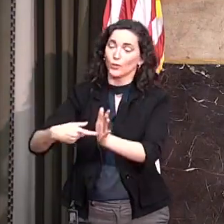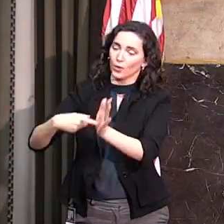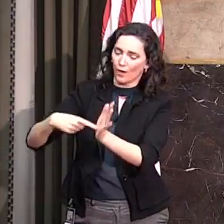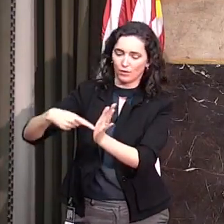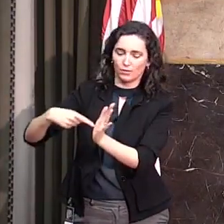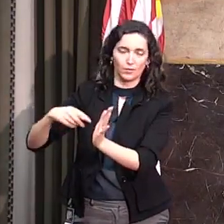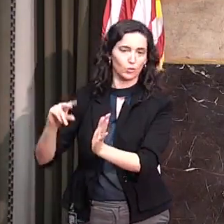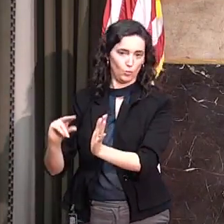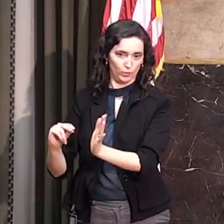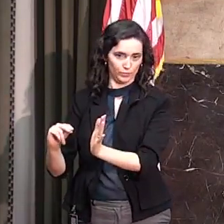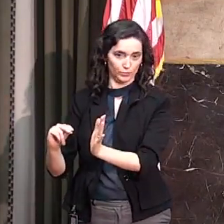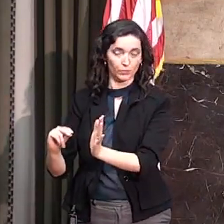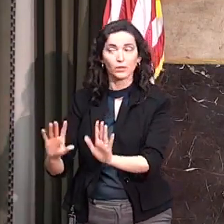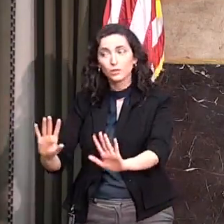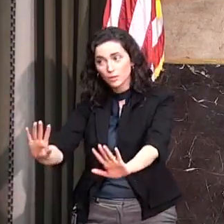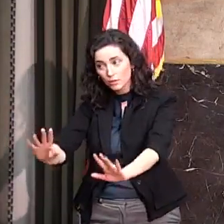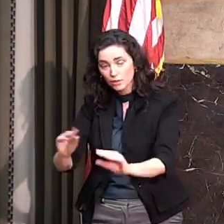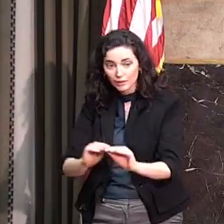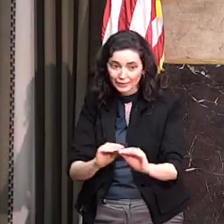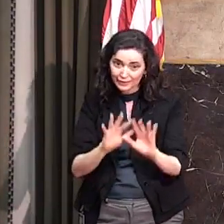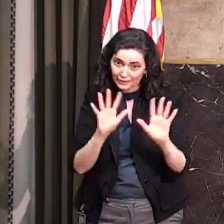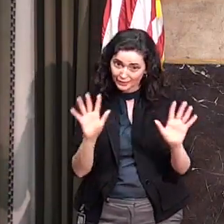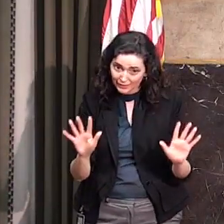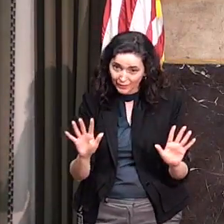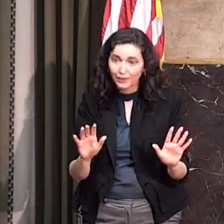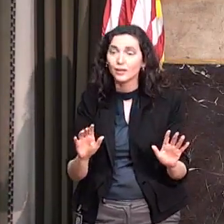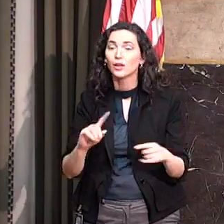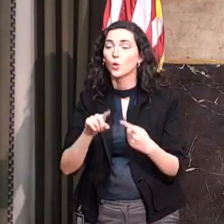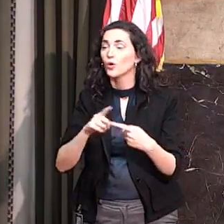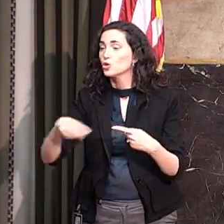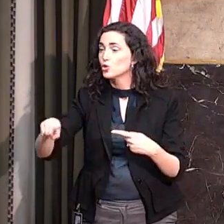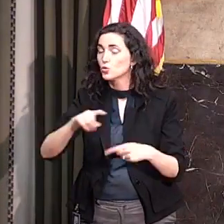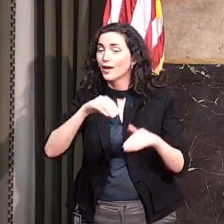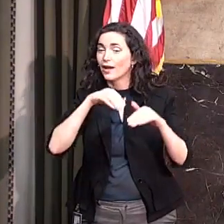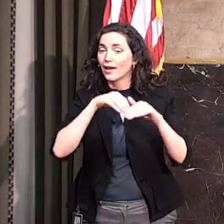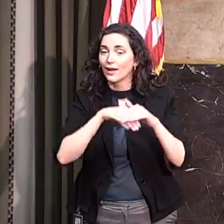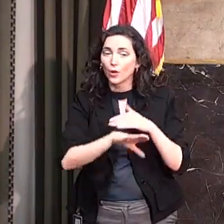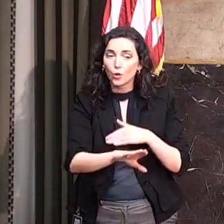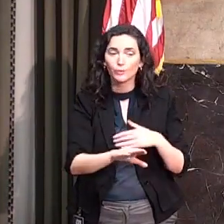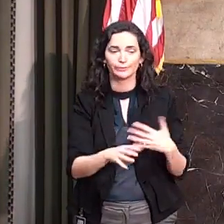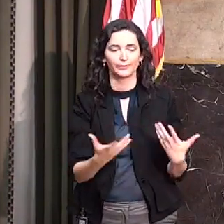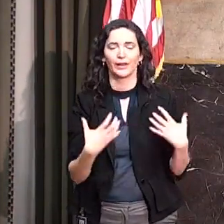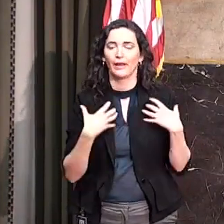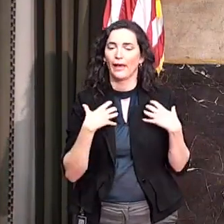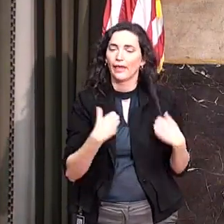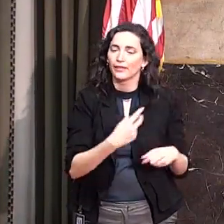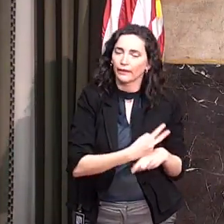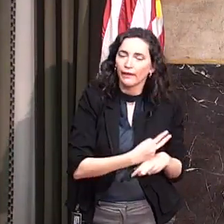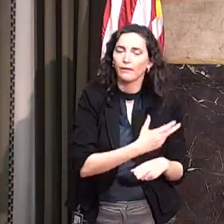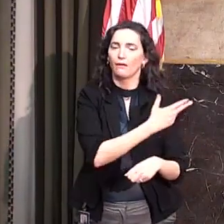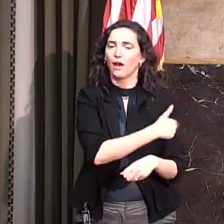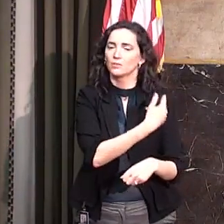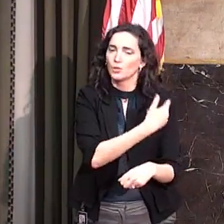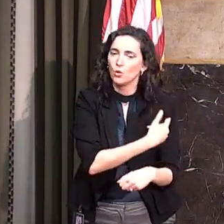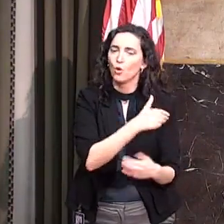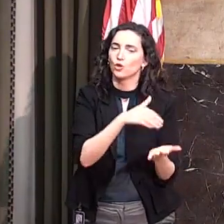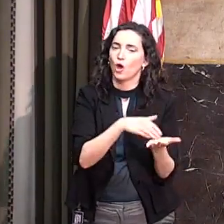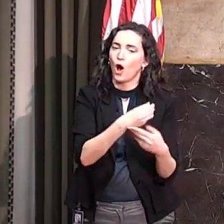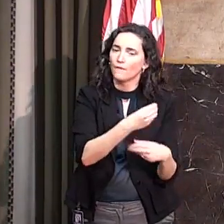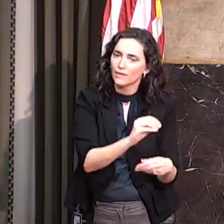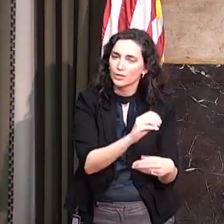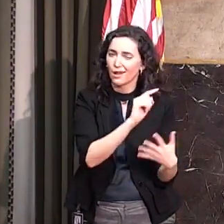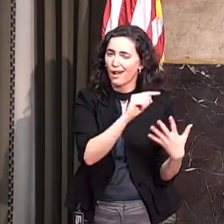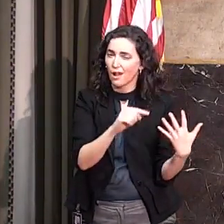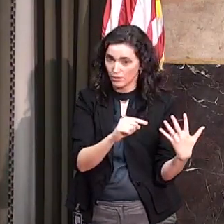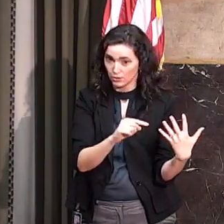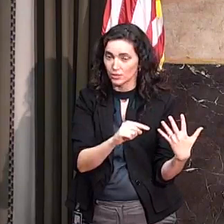Now, just to be clear, you're still required to wear a mask when you're in a healthcare setting, which is not something